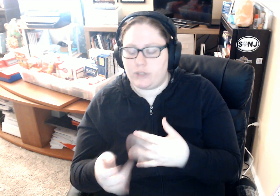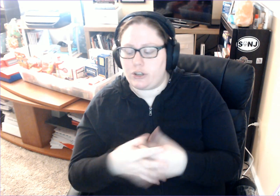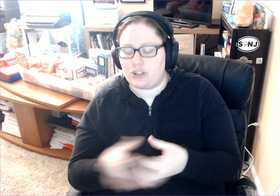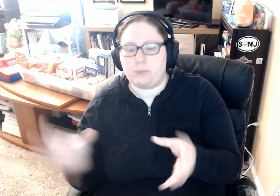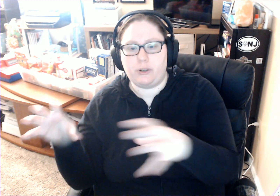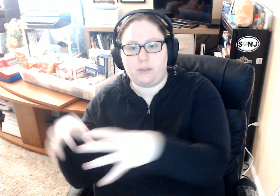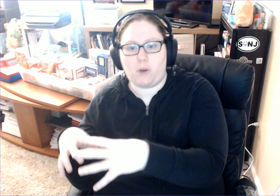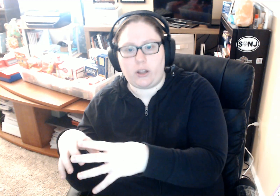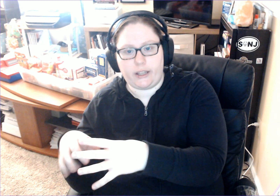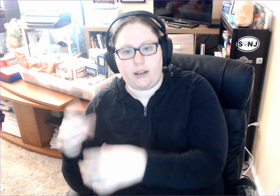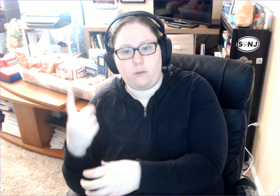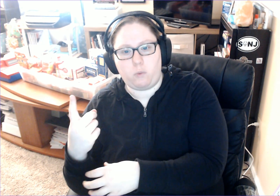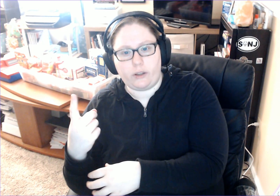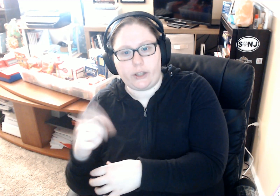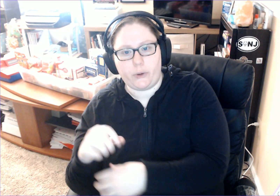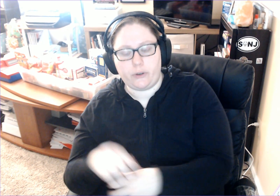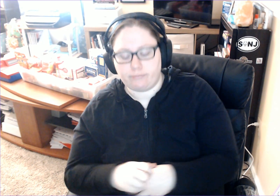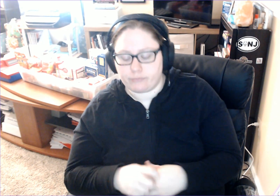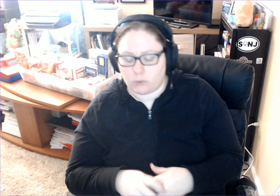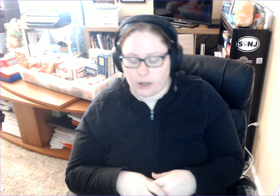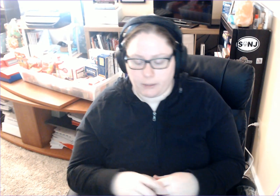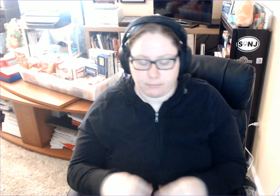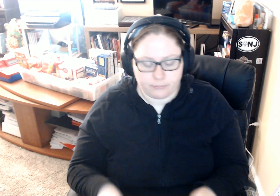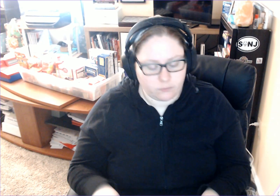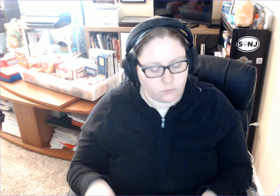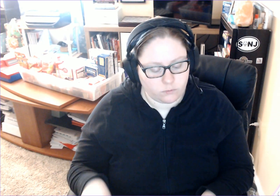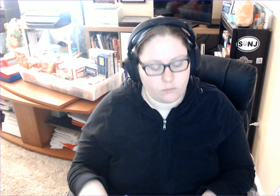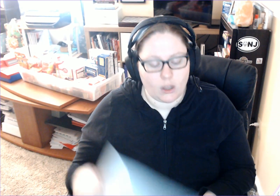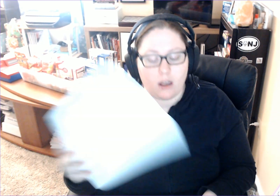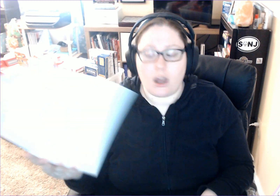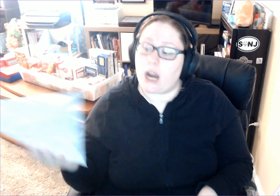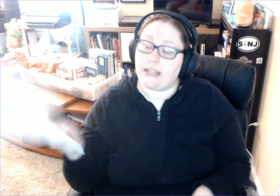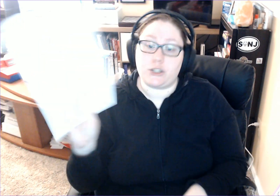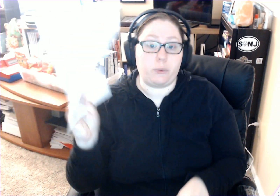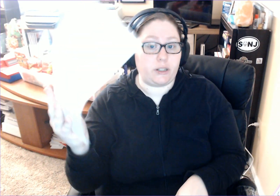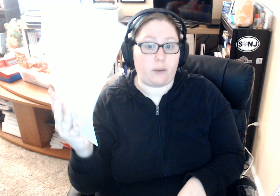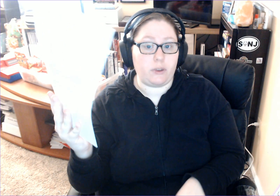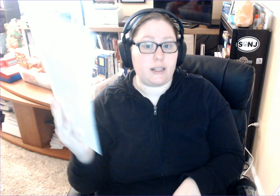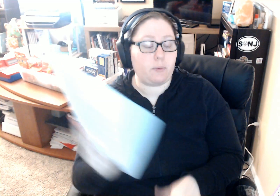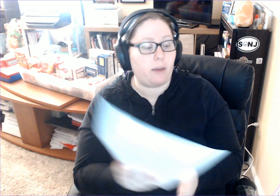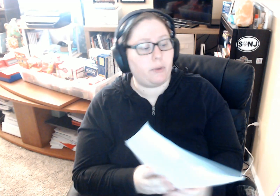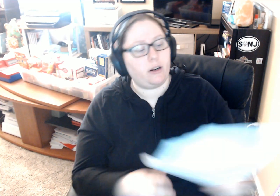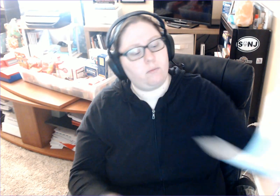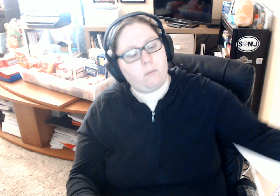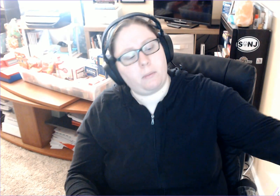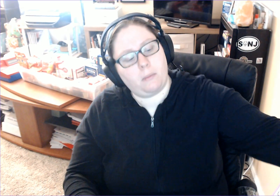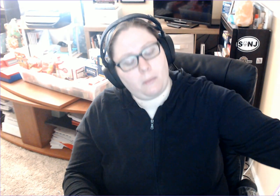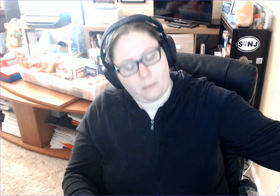put them all in one load. Okay? Alright, so we're done with this paper.